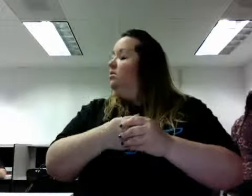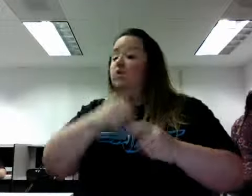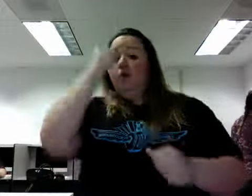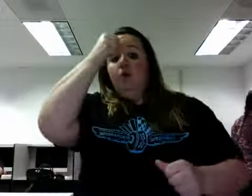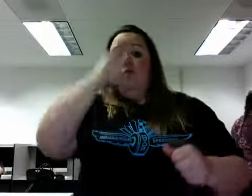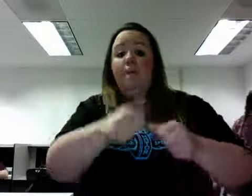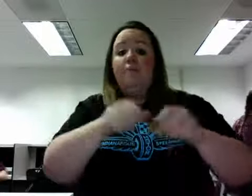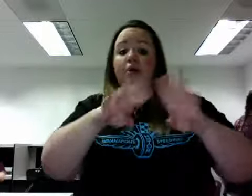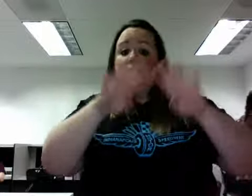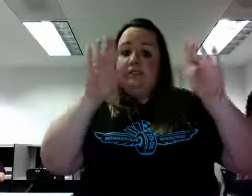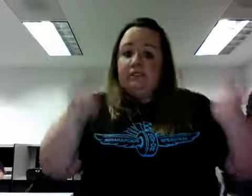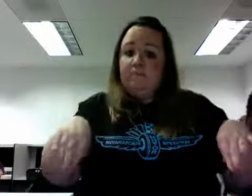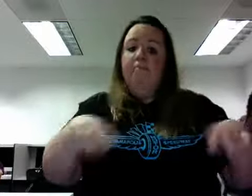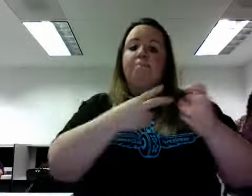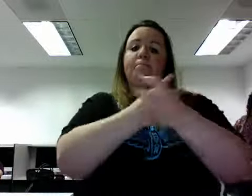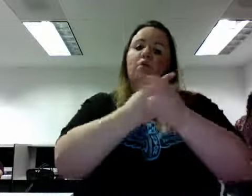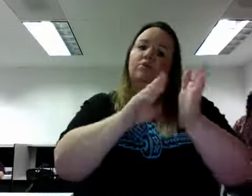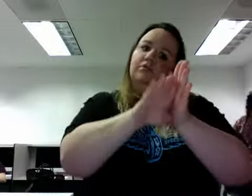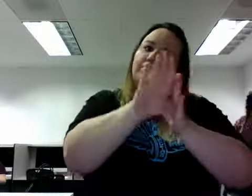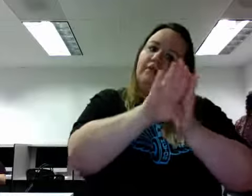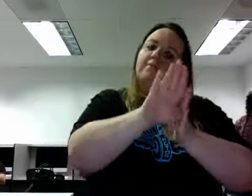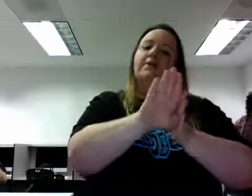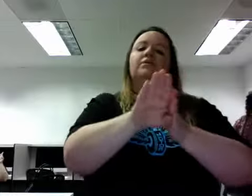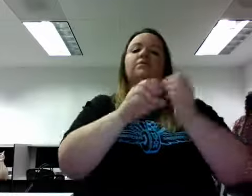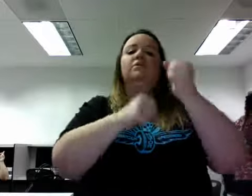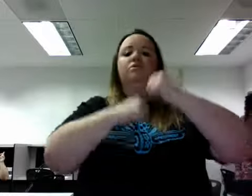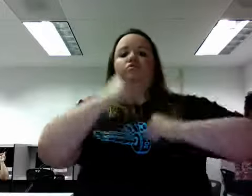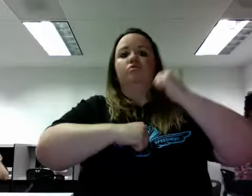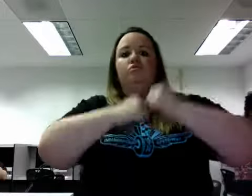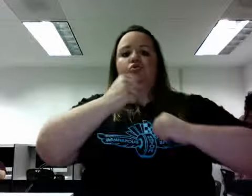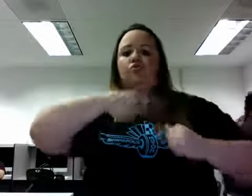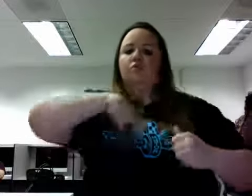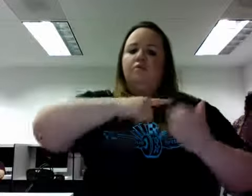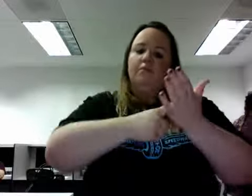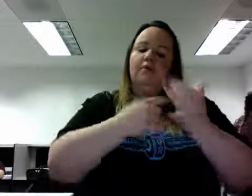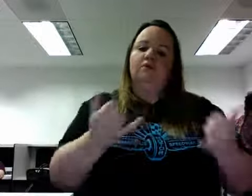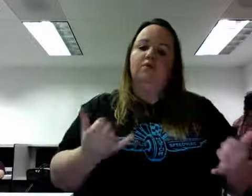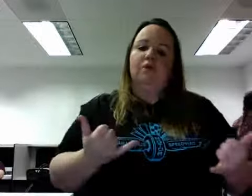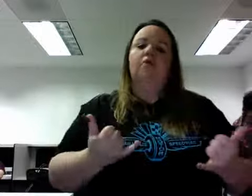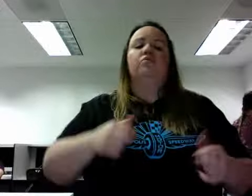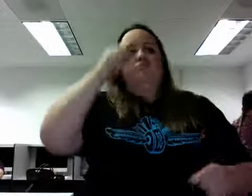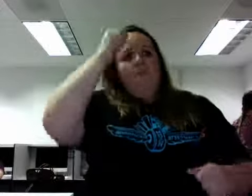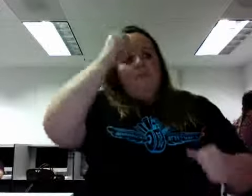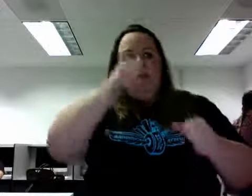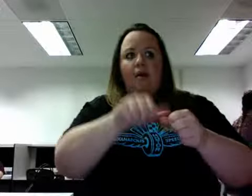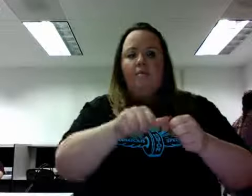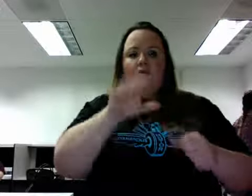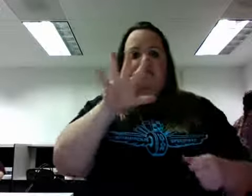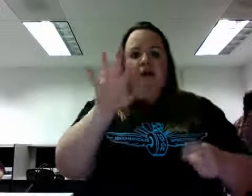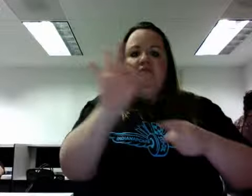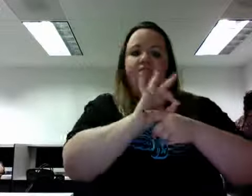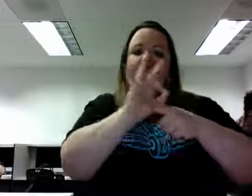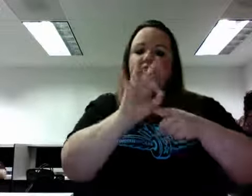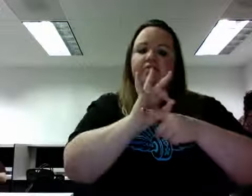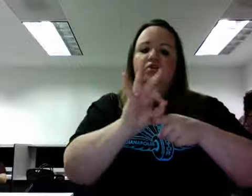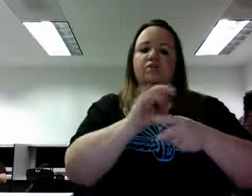bone development and structure. We talked a little bit about today. Please remember, there are 5 main functions of the skeletal system. You mentioned the structure of the bone itself, but there's spongy